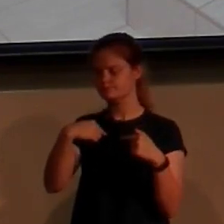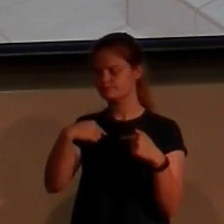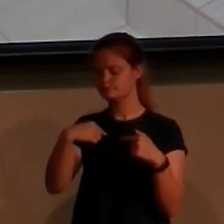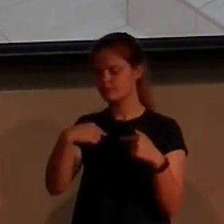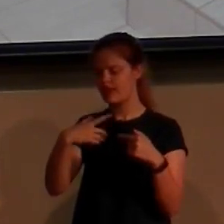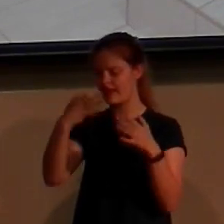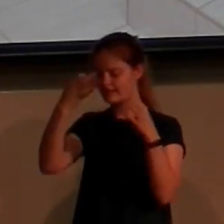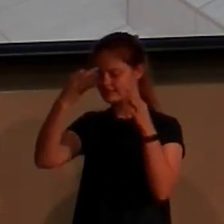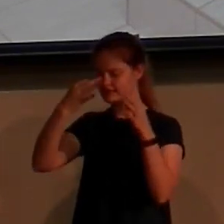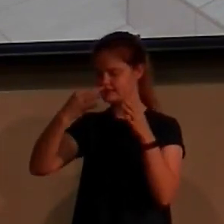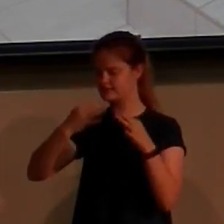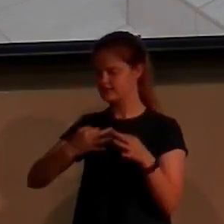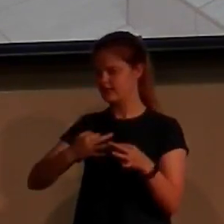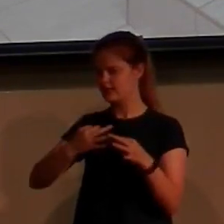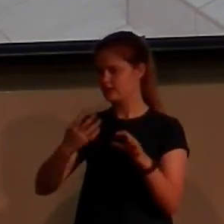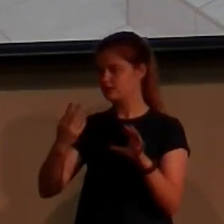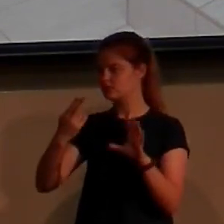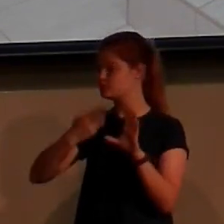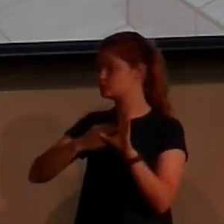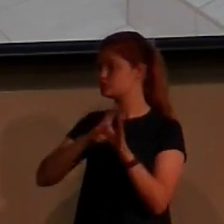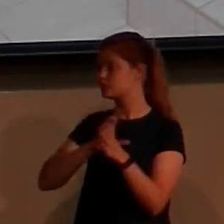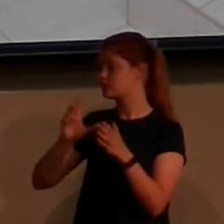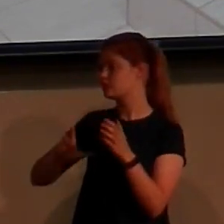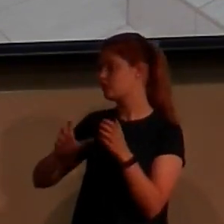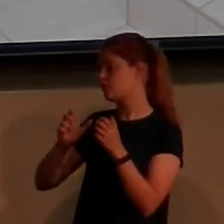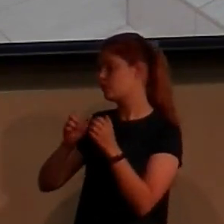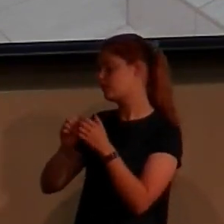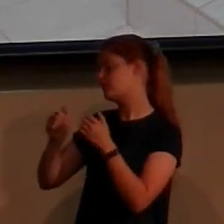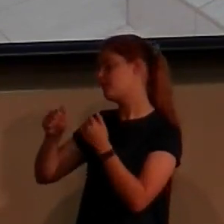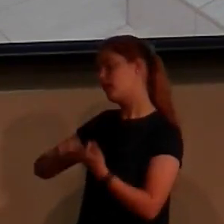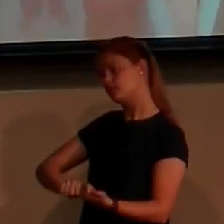and decided to join the Lord in baptism.